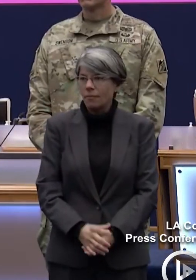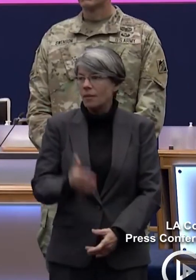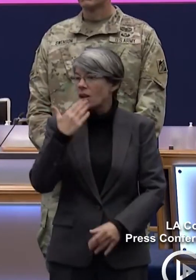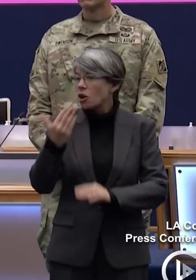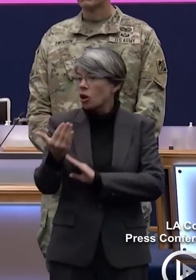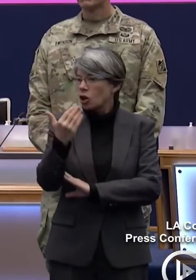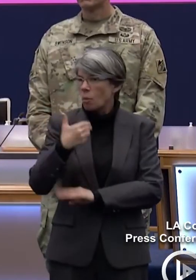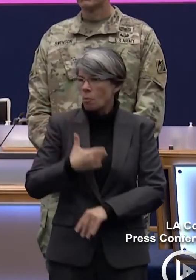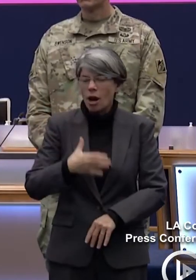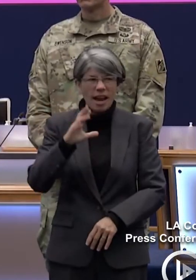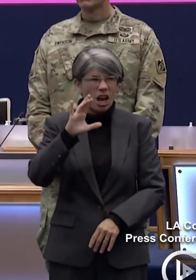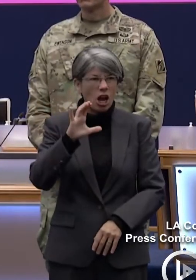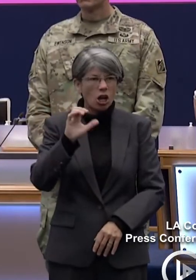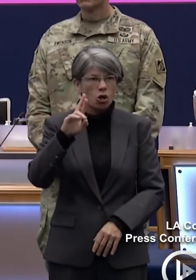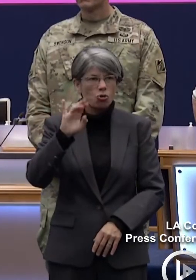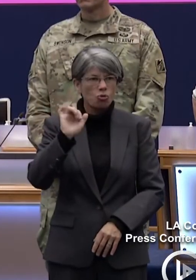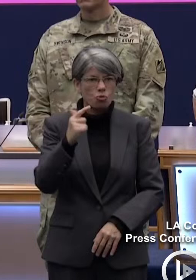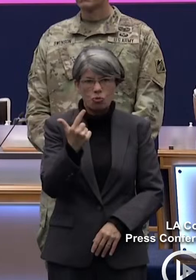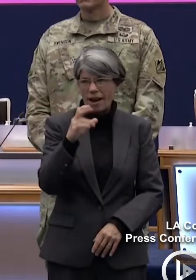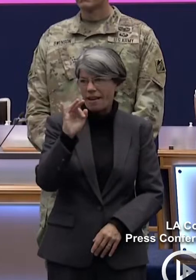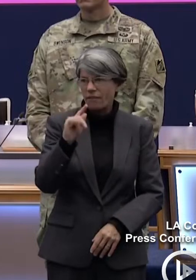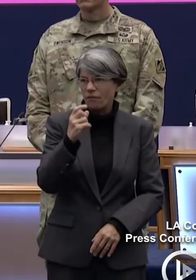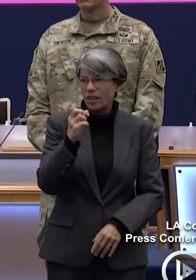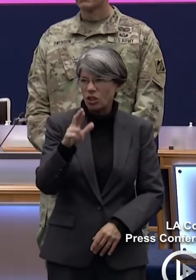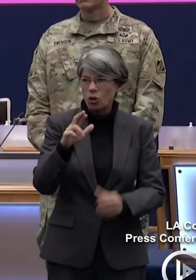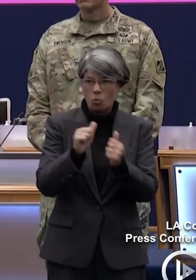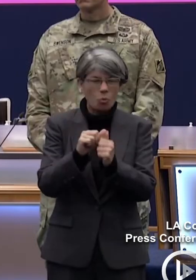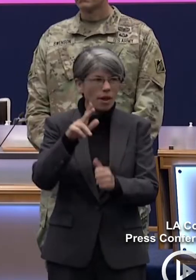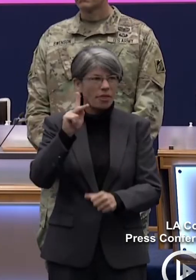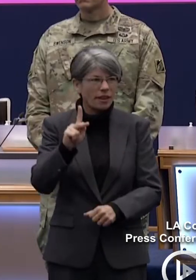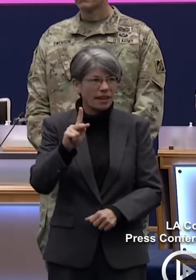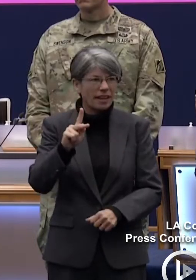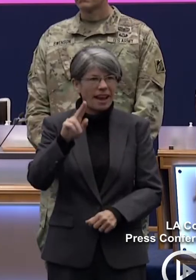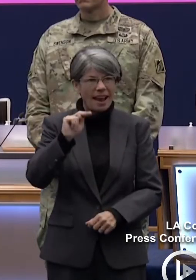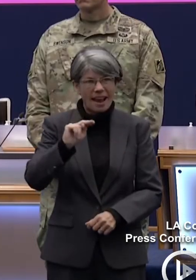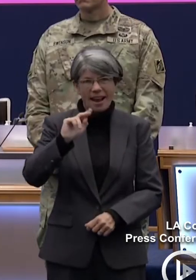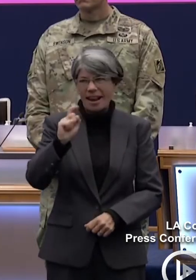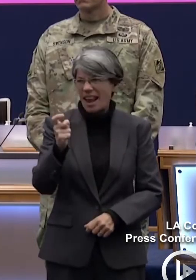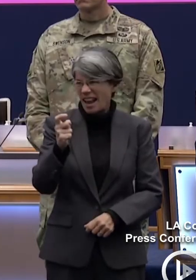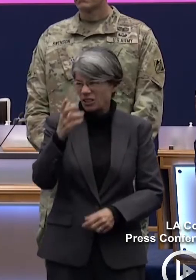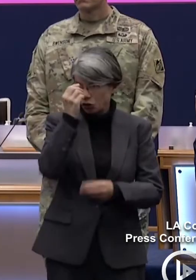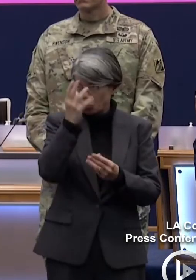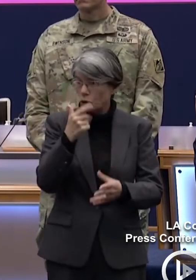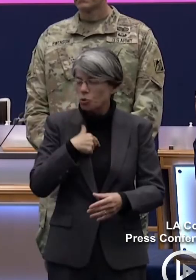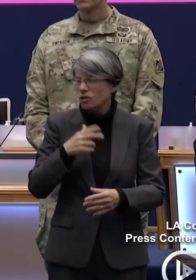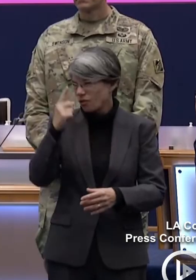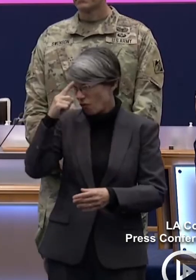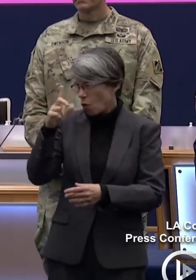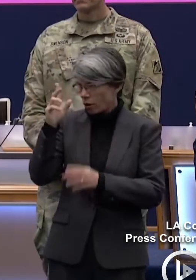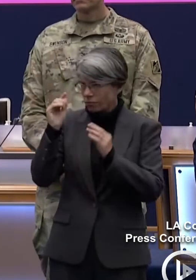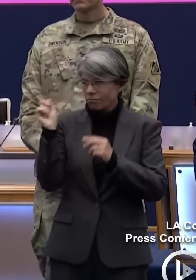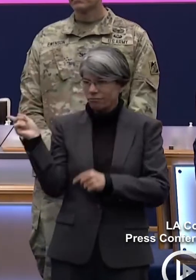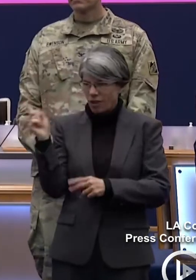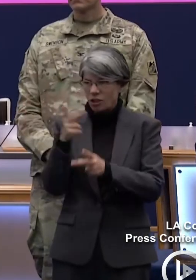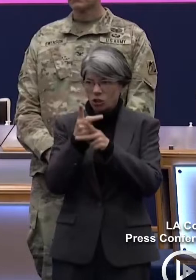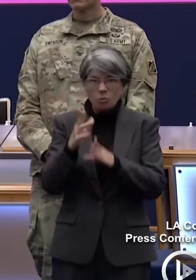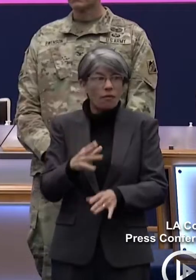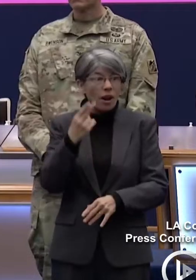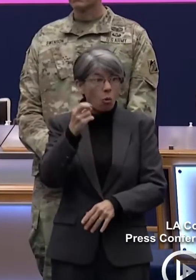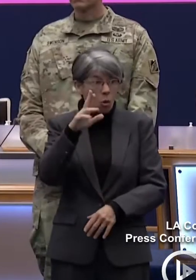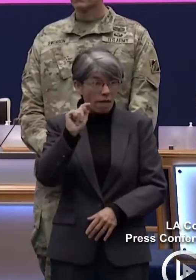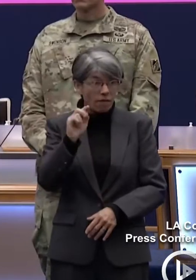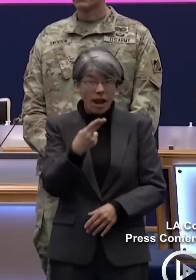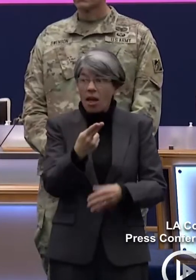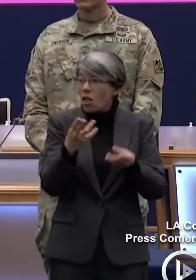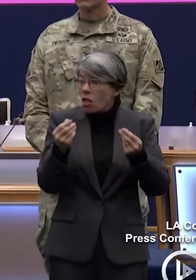Good morning. Craig Figner with KNX News. I think for Supervisor Horvath. The question, two questions. The property that's